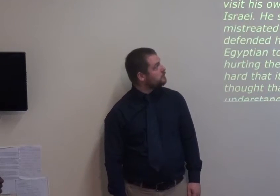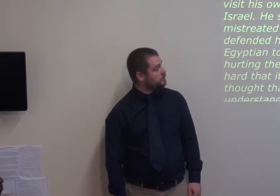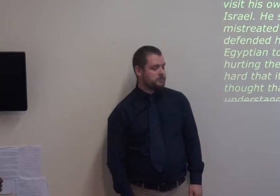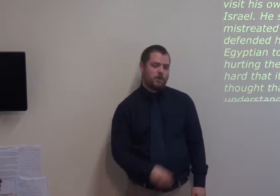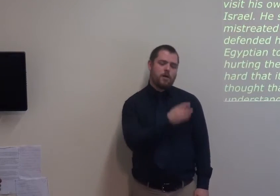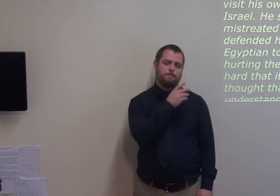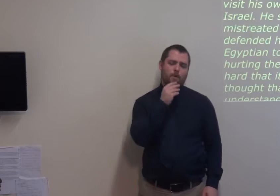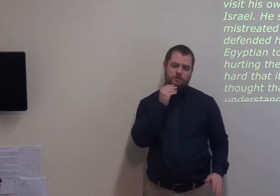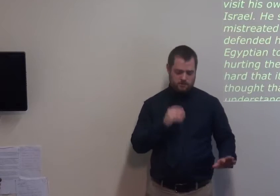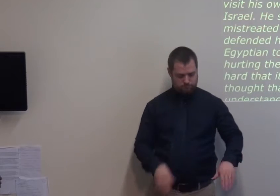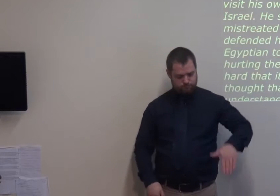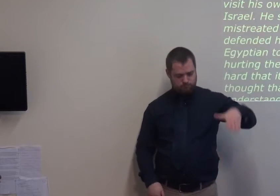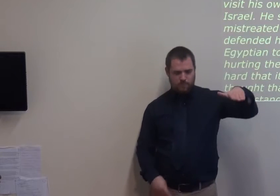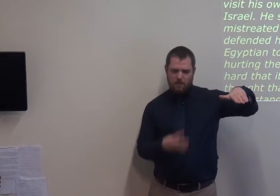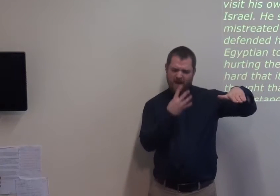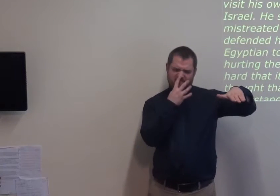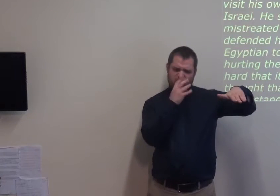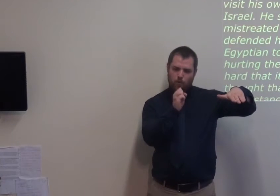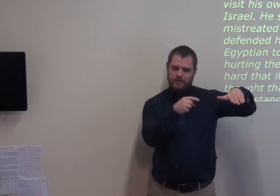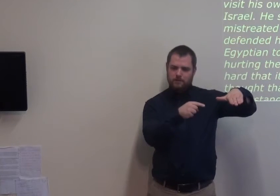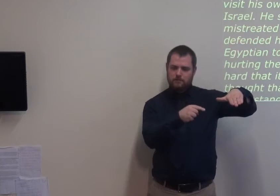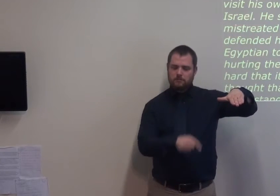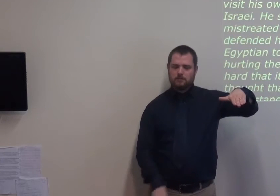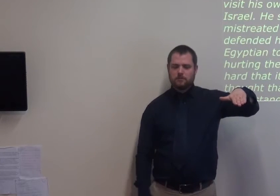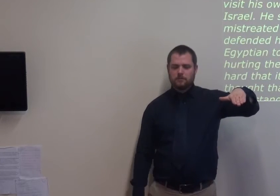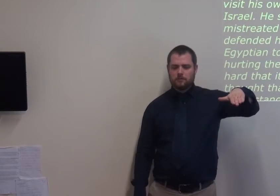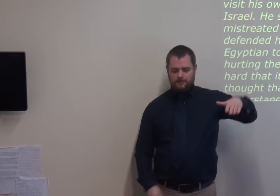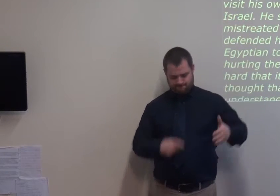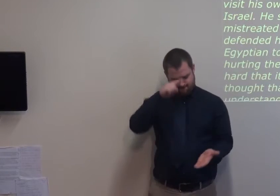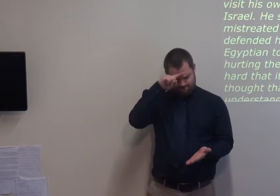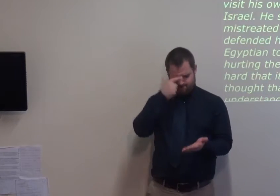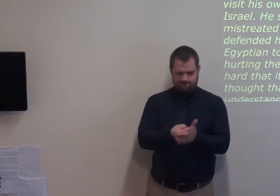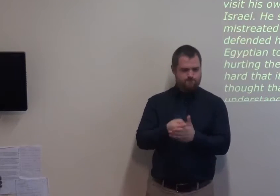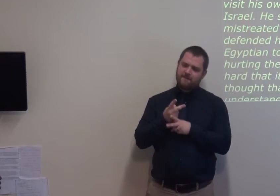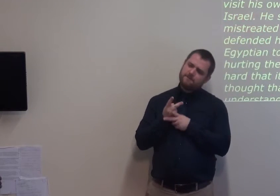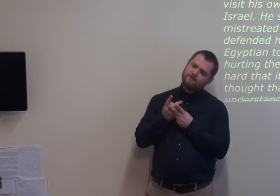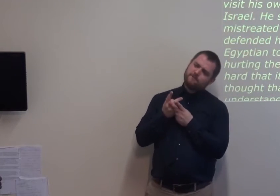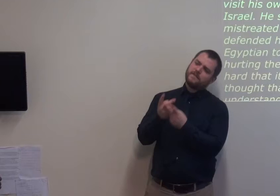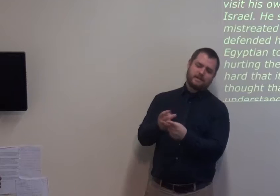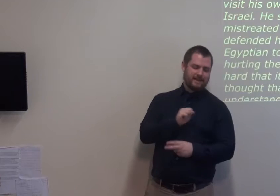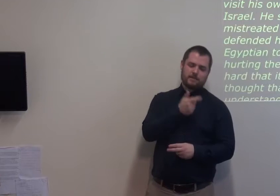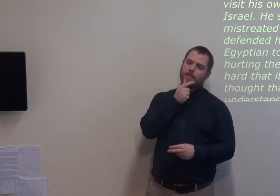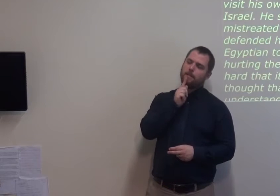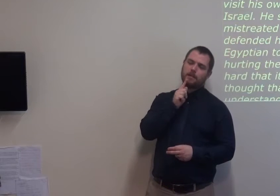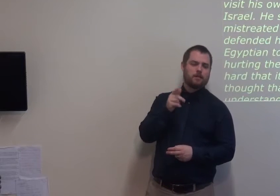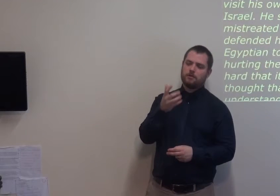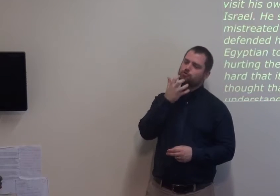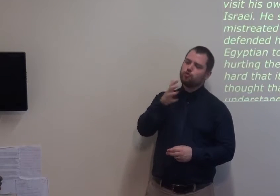When Moses was about 40 years old, he decided to visit his own people, the people of